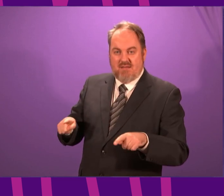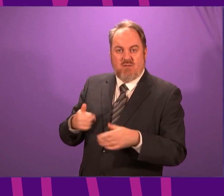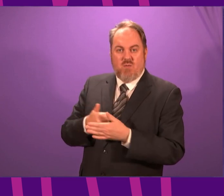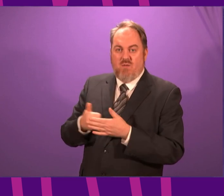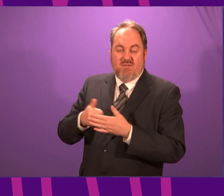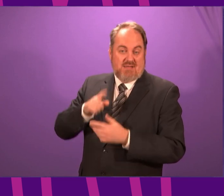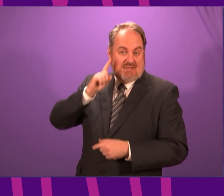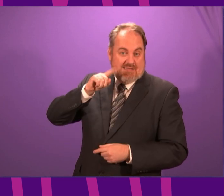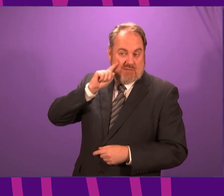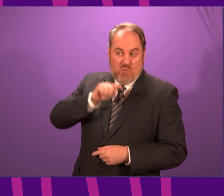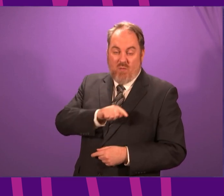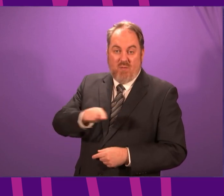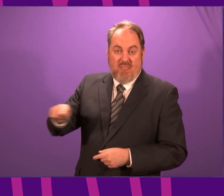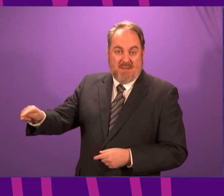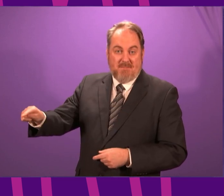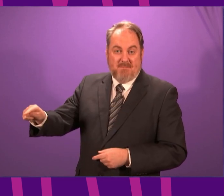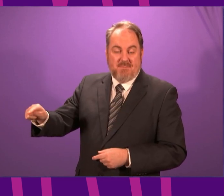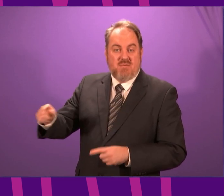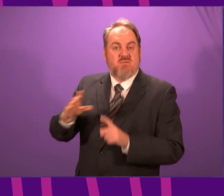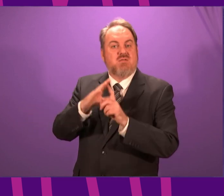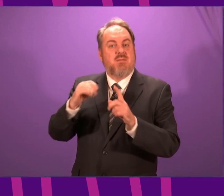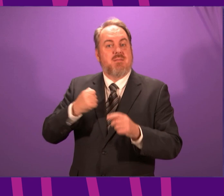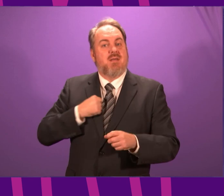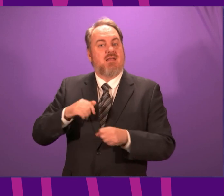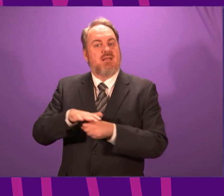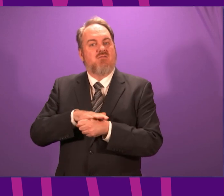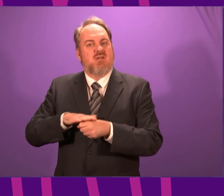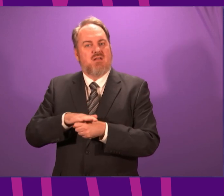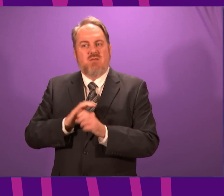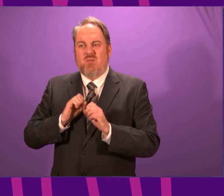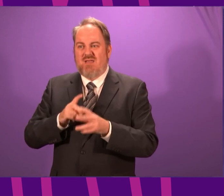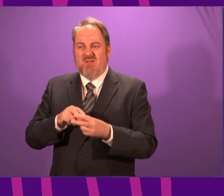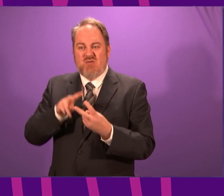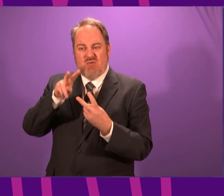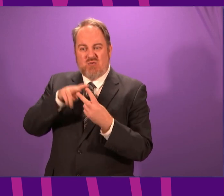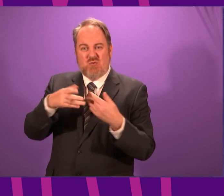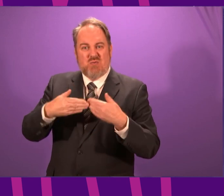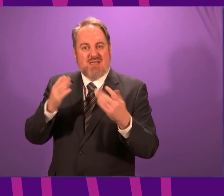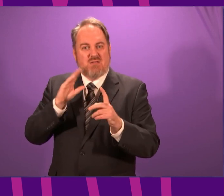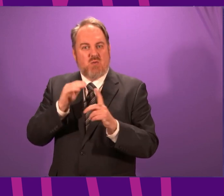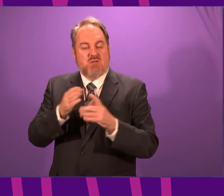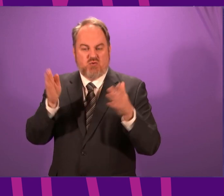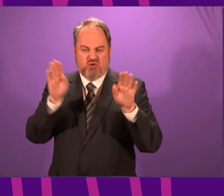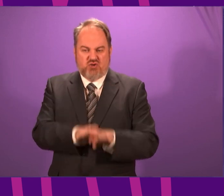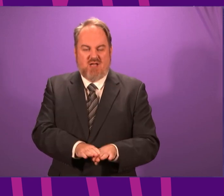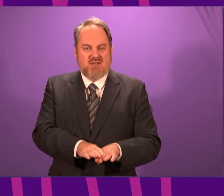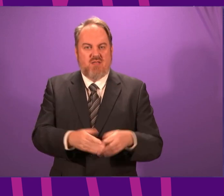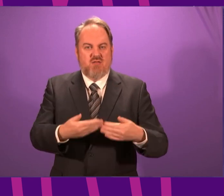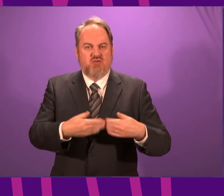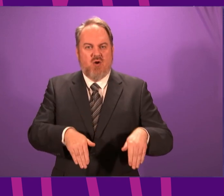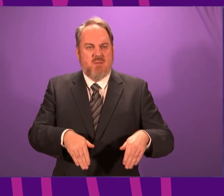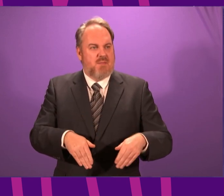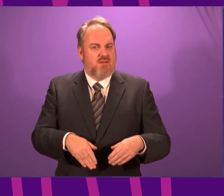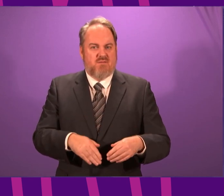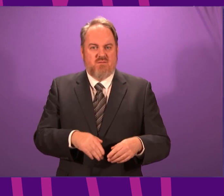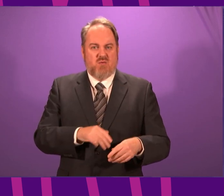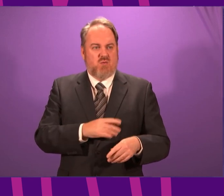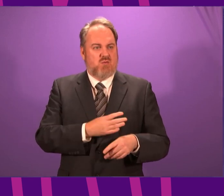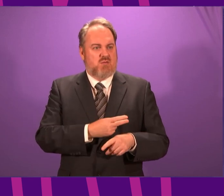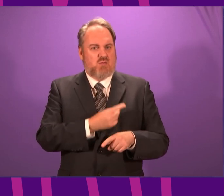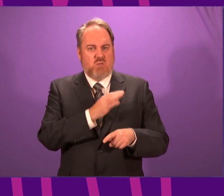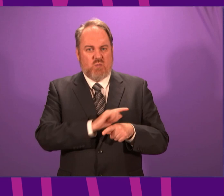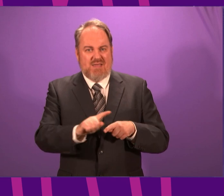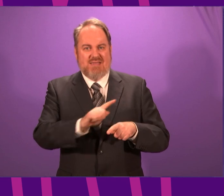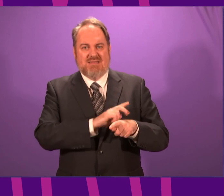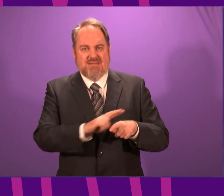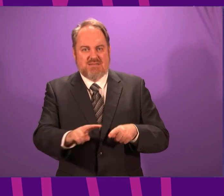been heard or listened to. Like those in my region given just 2 days' notice to shut shop for 2 weeks, which was extended